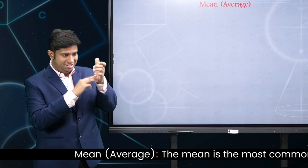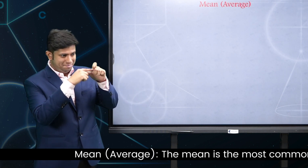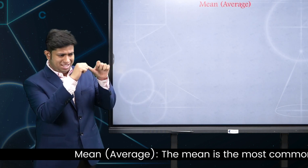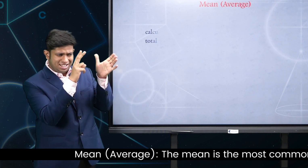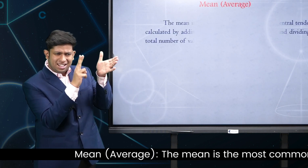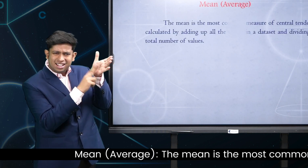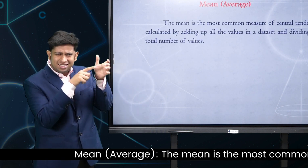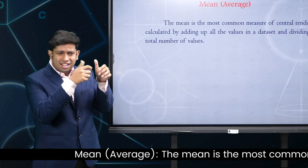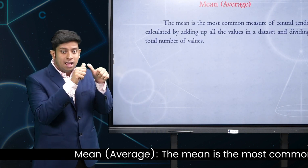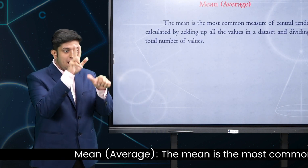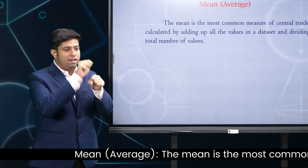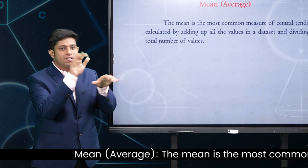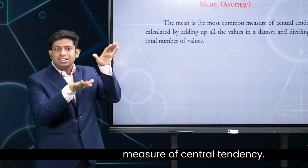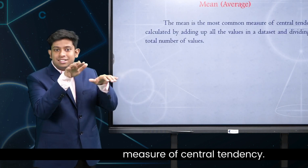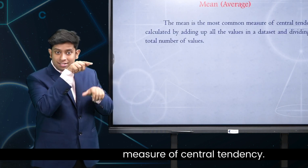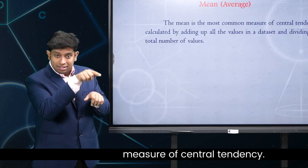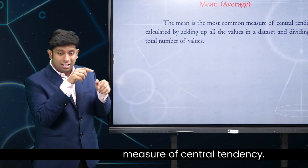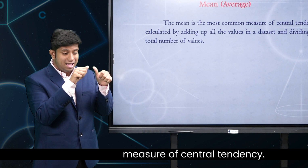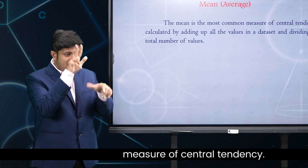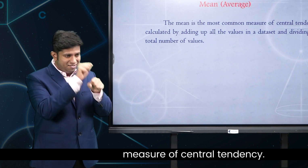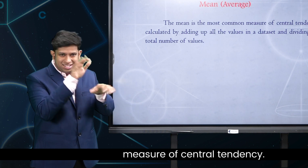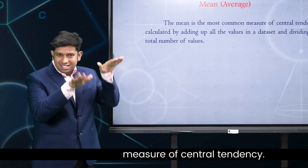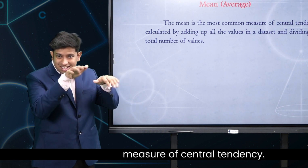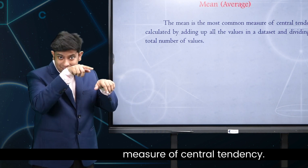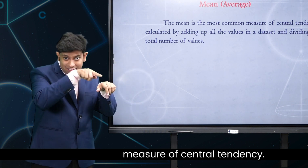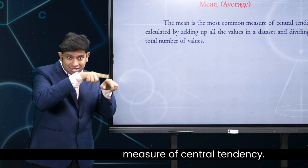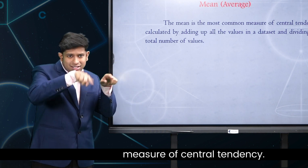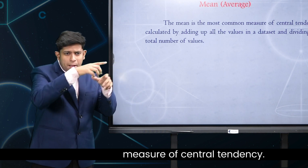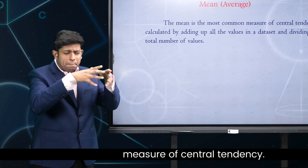Mean. The mean is the most common measure of central tendency.